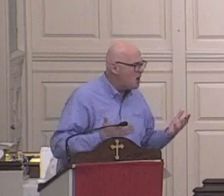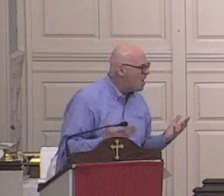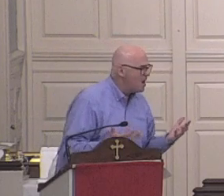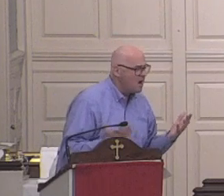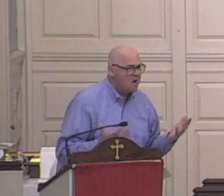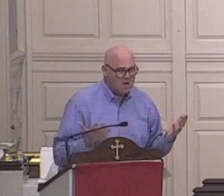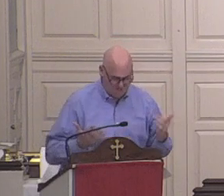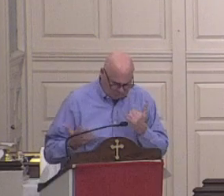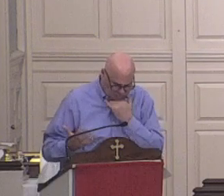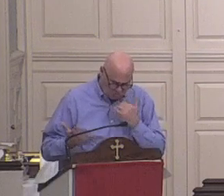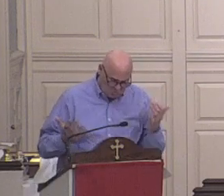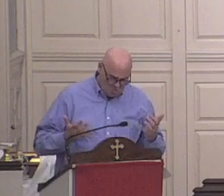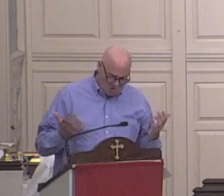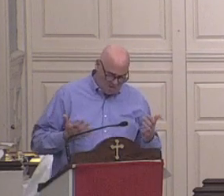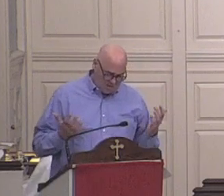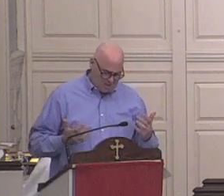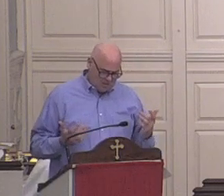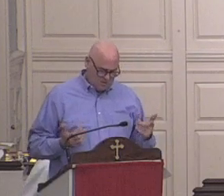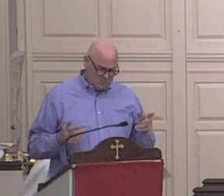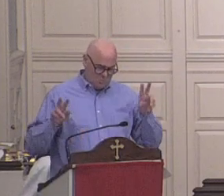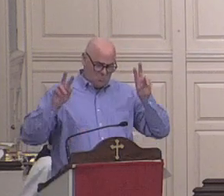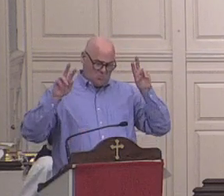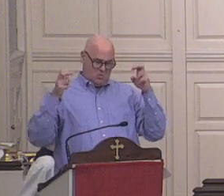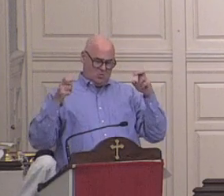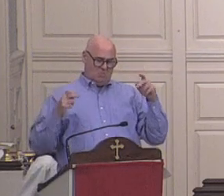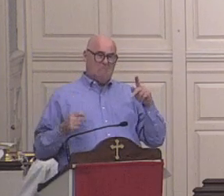The inscription of the charge against him read,